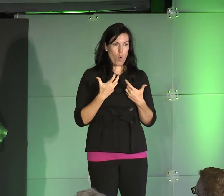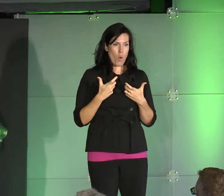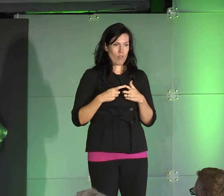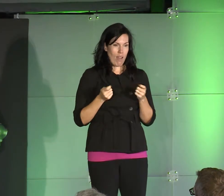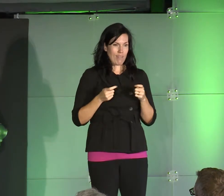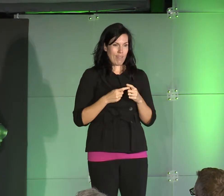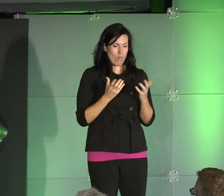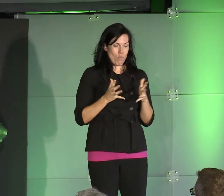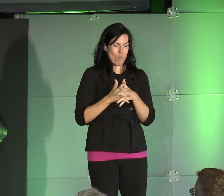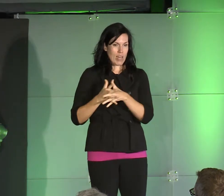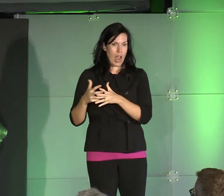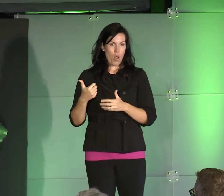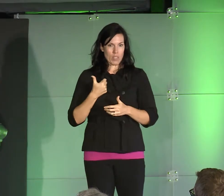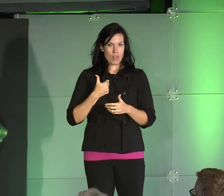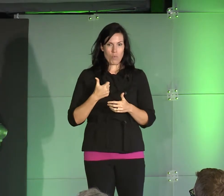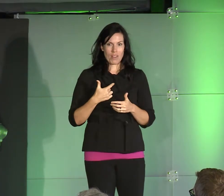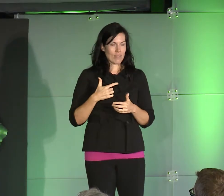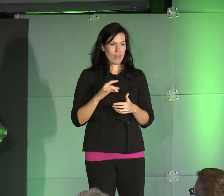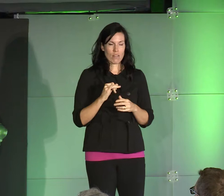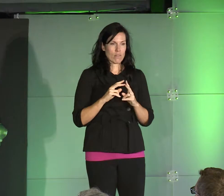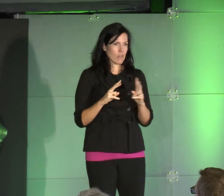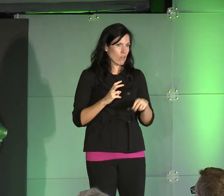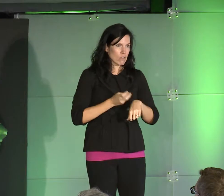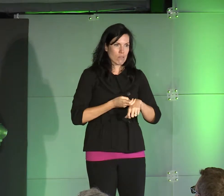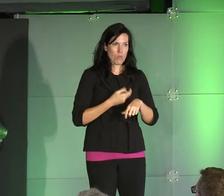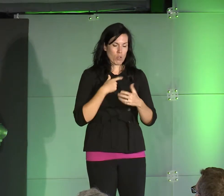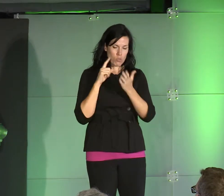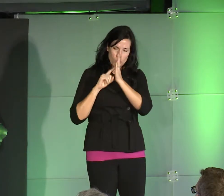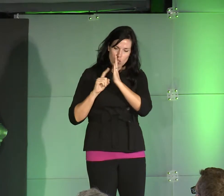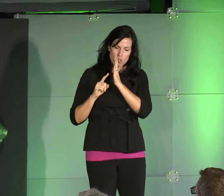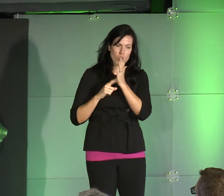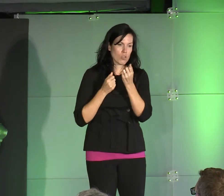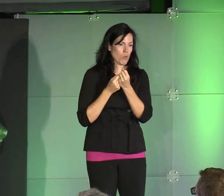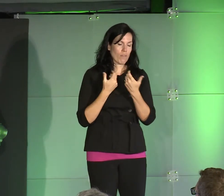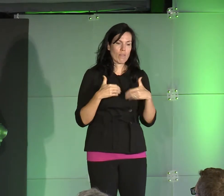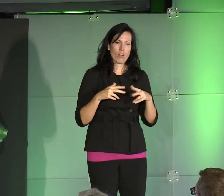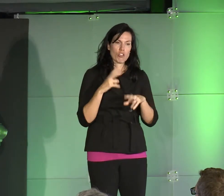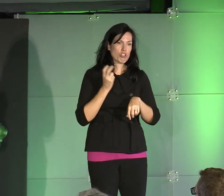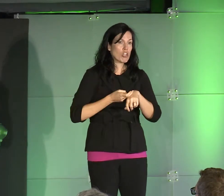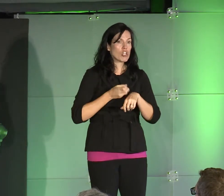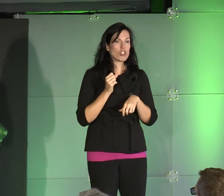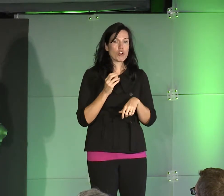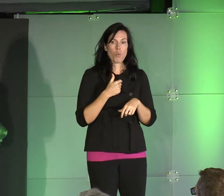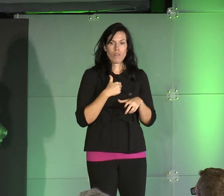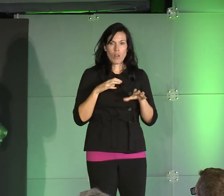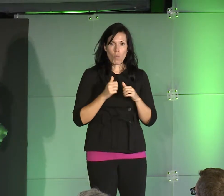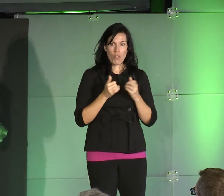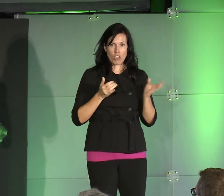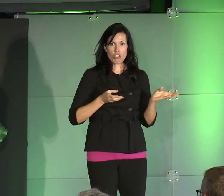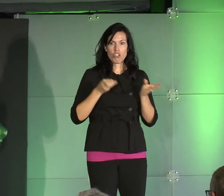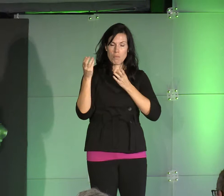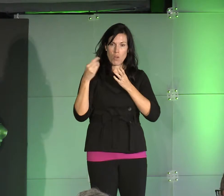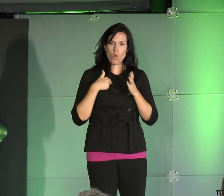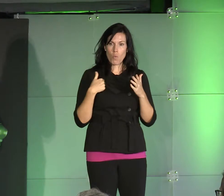breeding ourselves. We found it extremely difficult. We were getting research support, and we still found it very challenging. So what we've actually done with the shipping container, and while we're